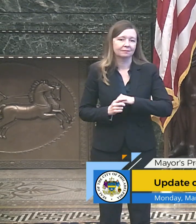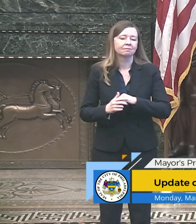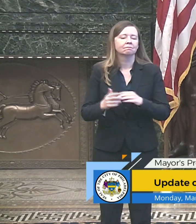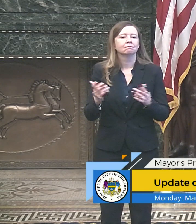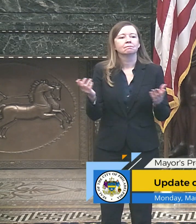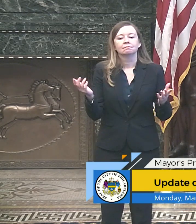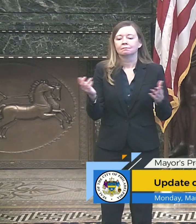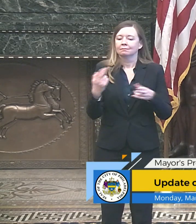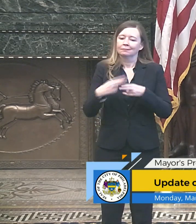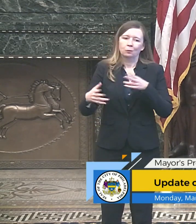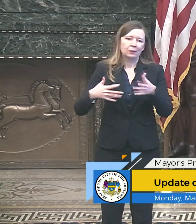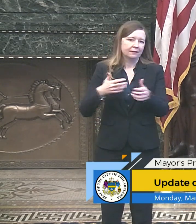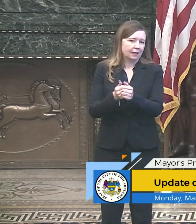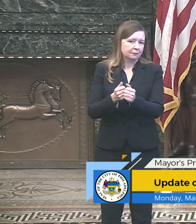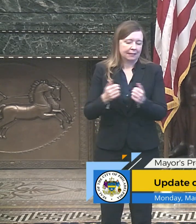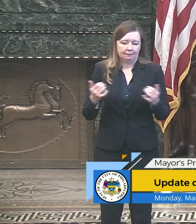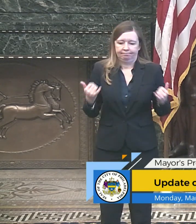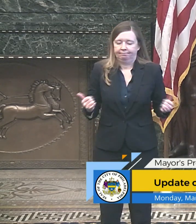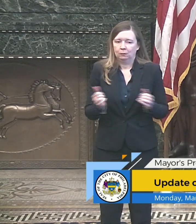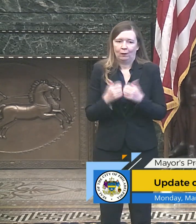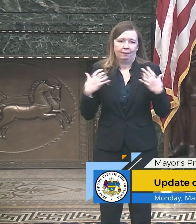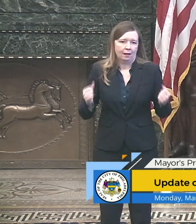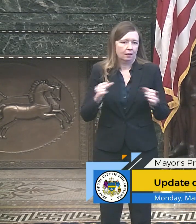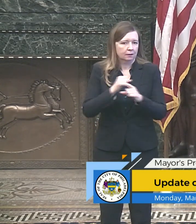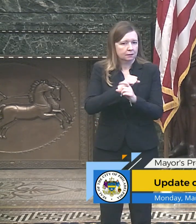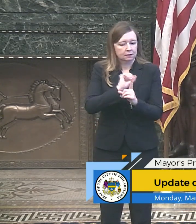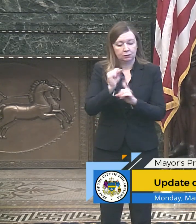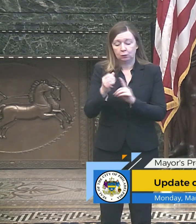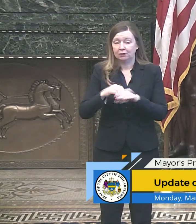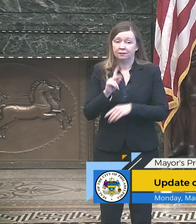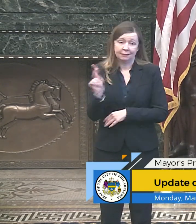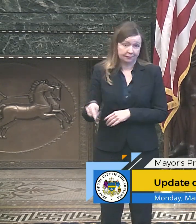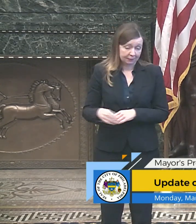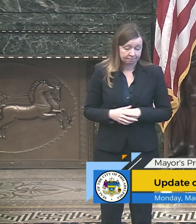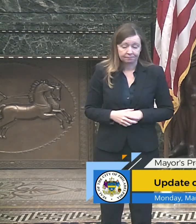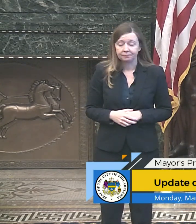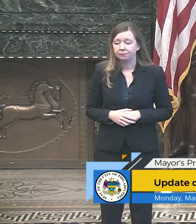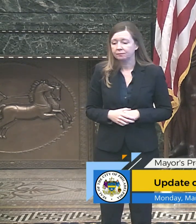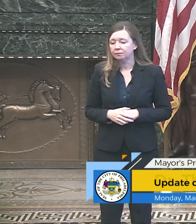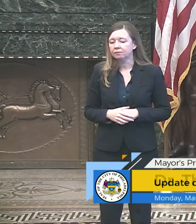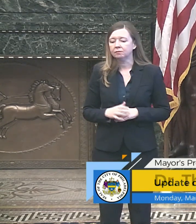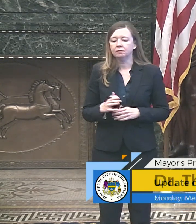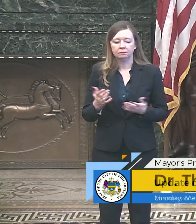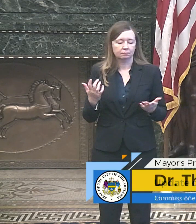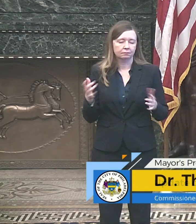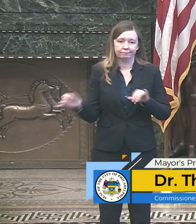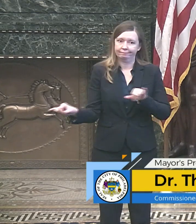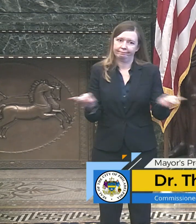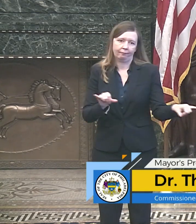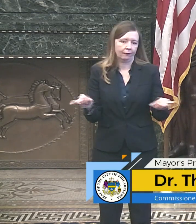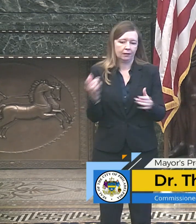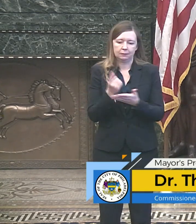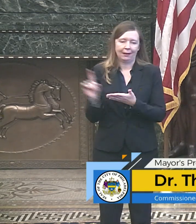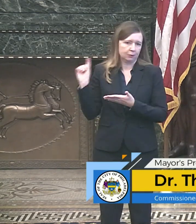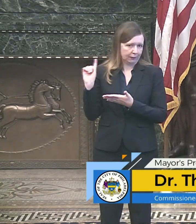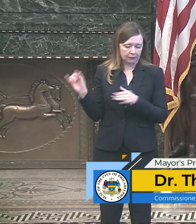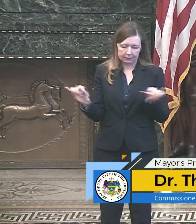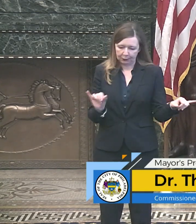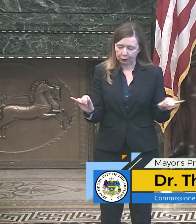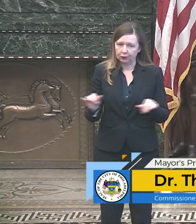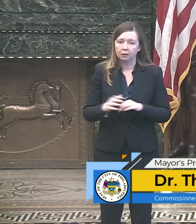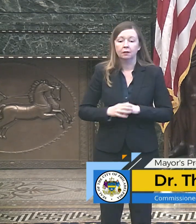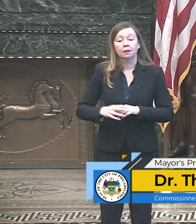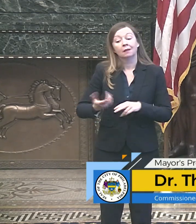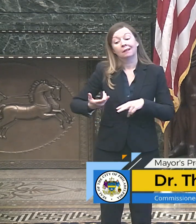Just going to give you a brief update on where we are with the health situation in Philadelphia. Our posture is very similar to what it was last week, with